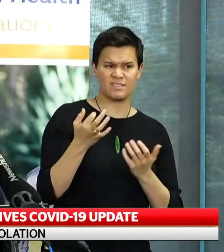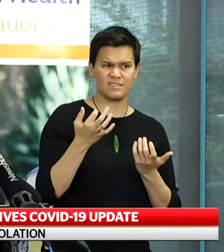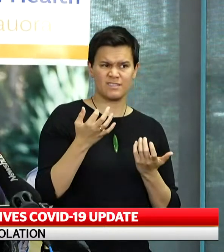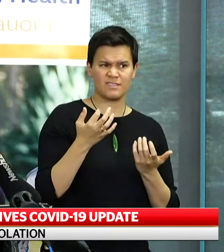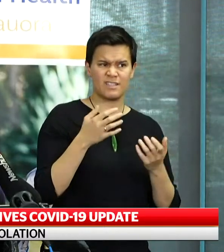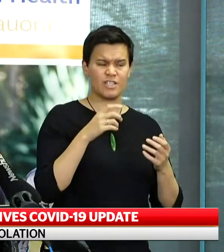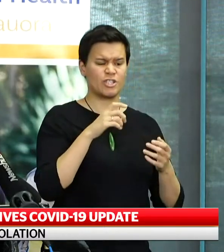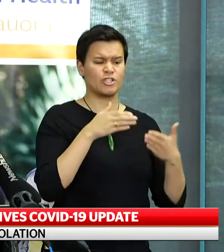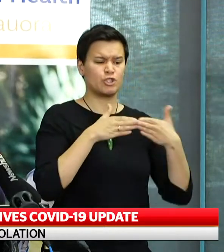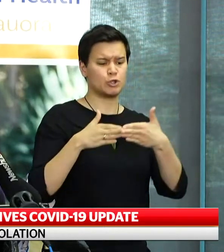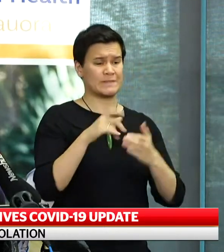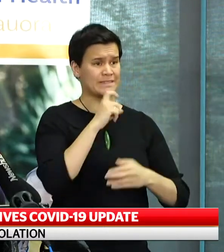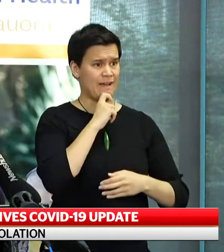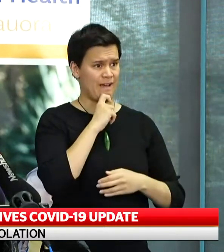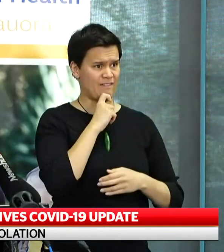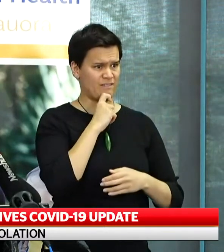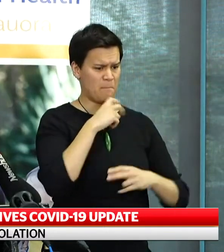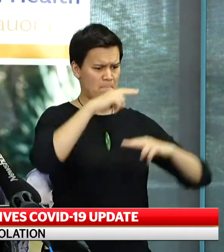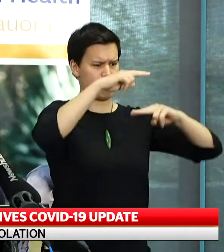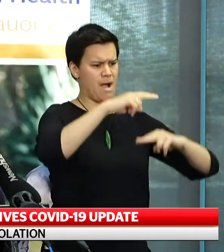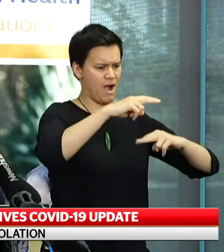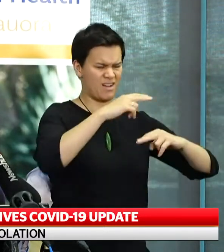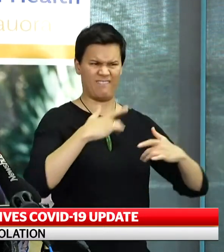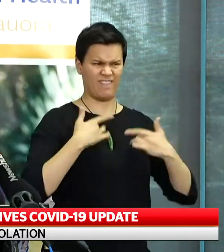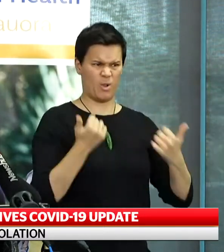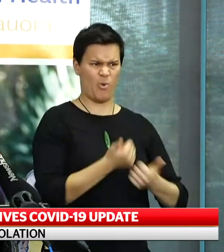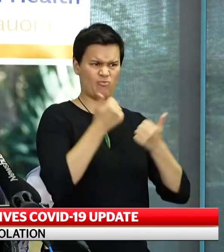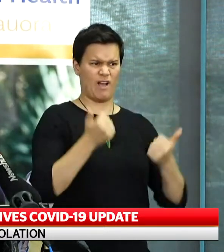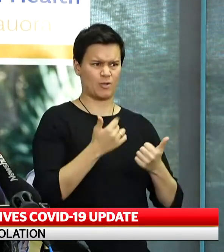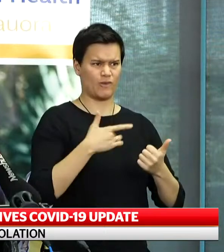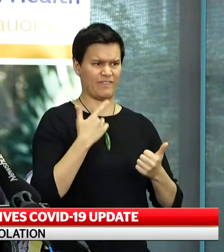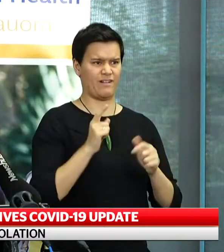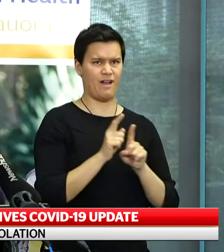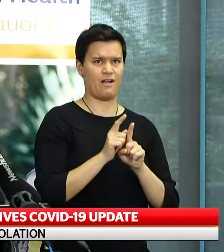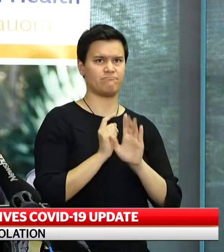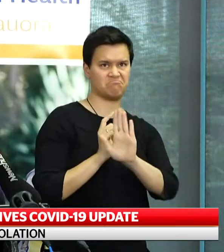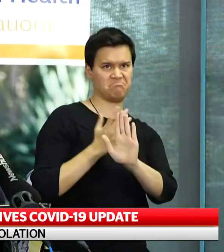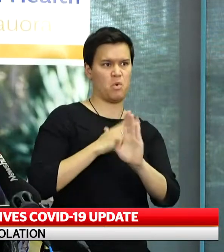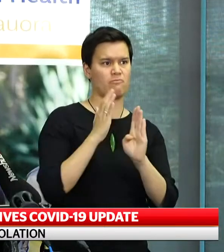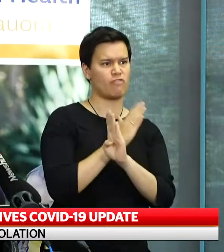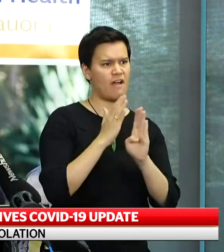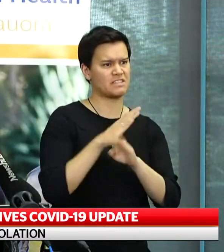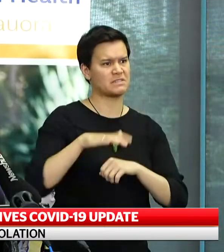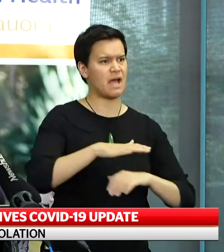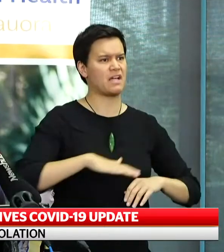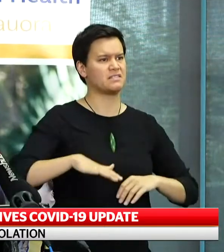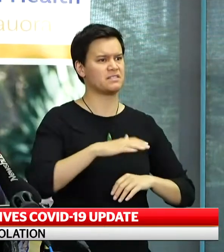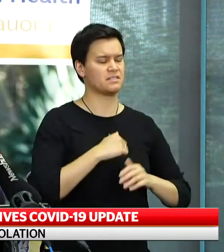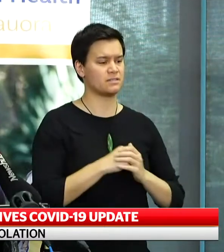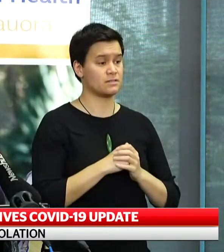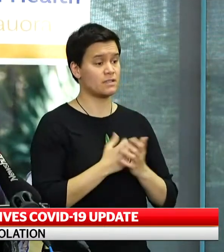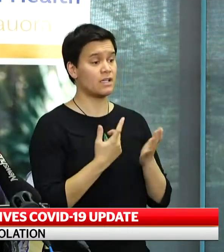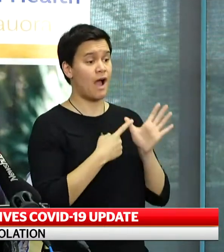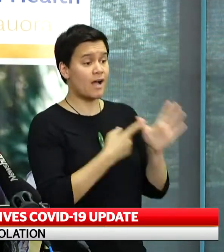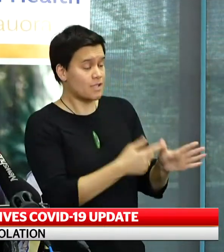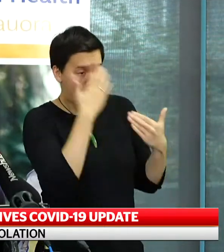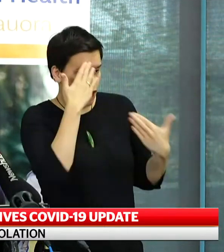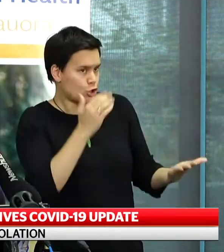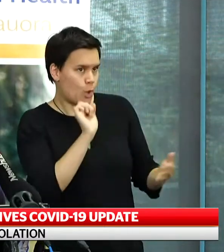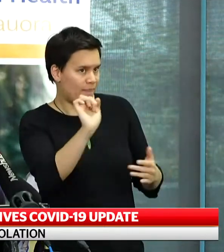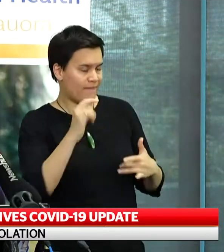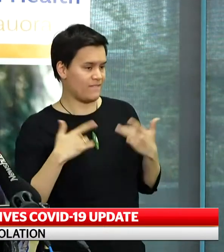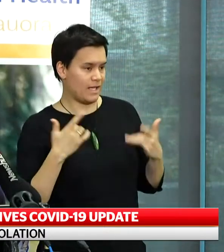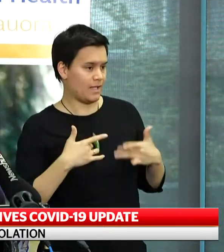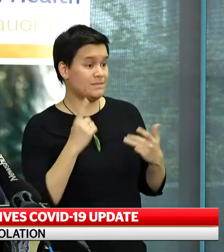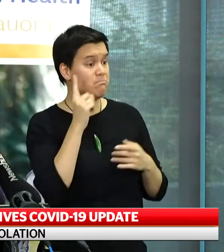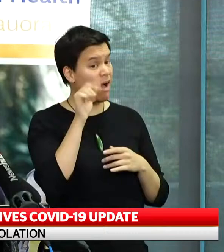co-workers? No, I don't. No. But what I do know, having just talked to colleagues from MB today, is that really high level of support